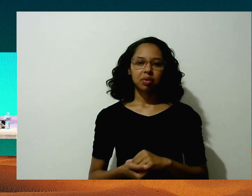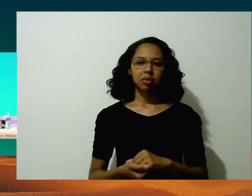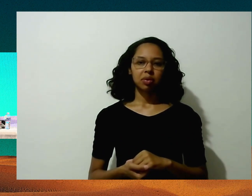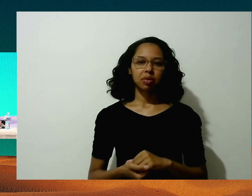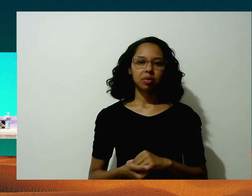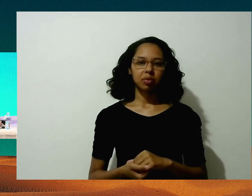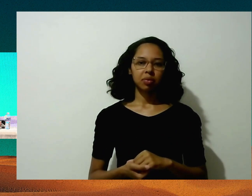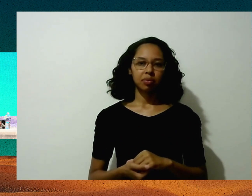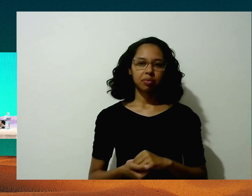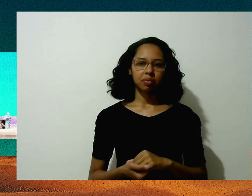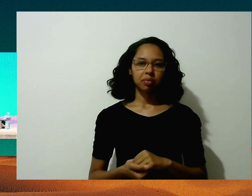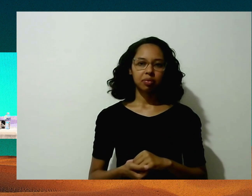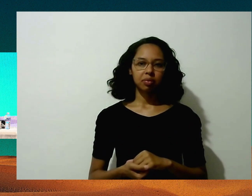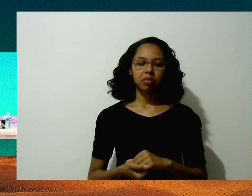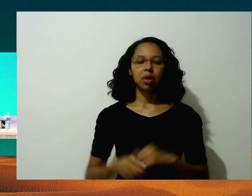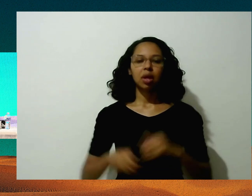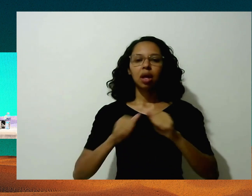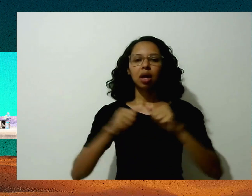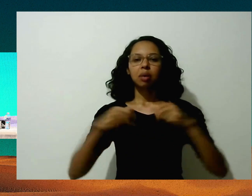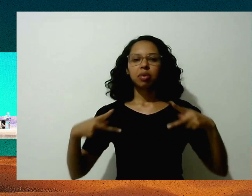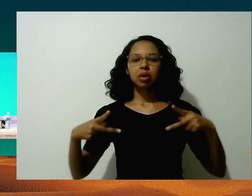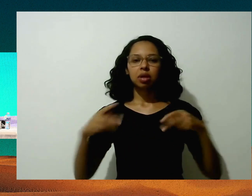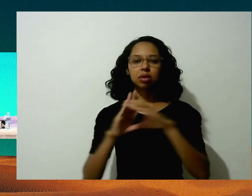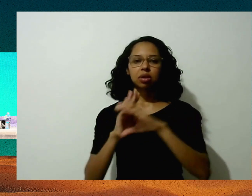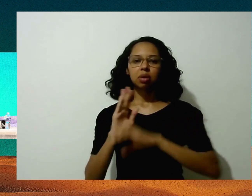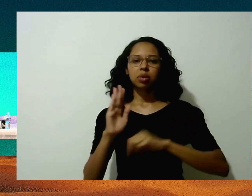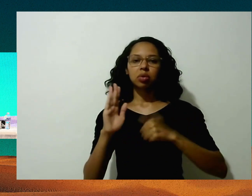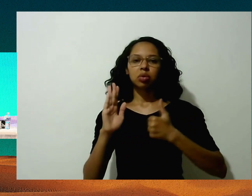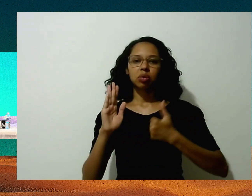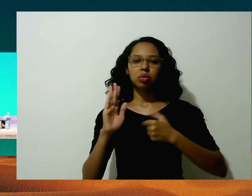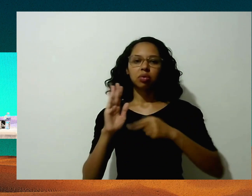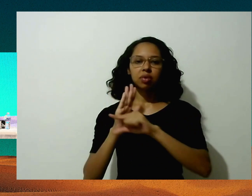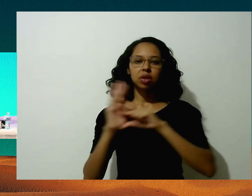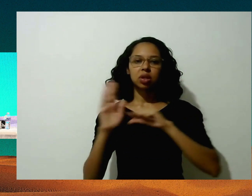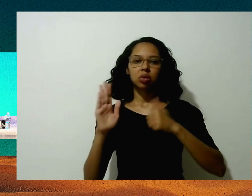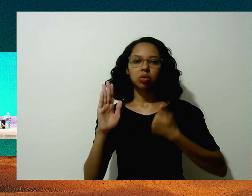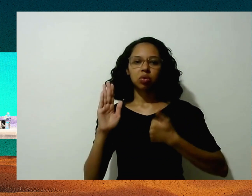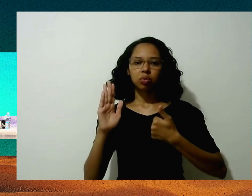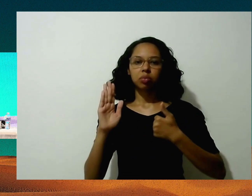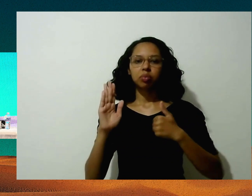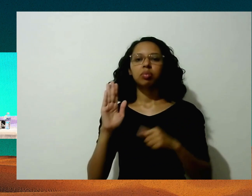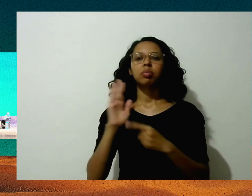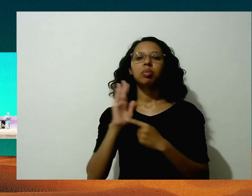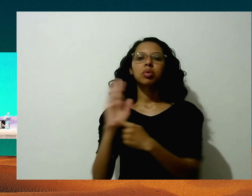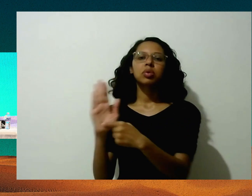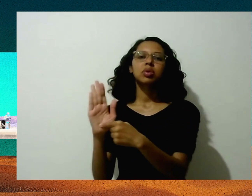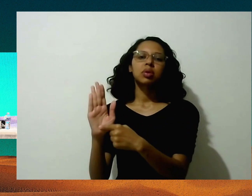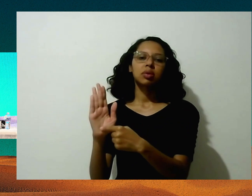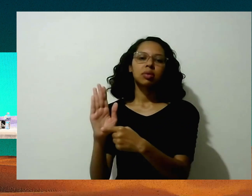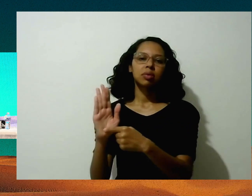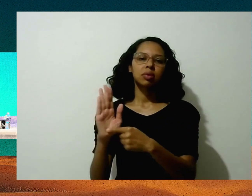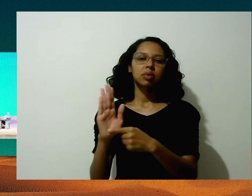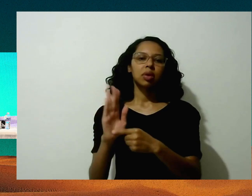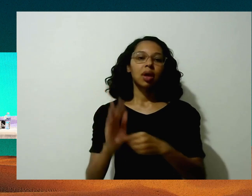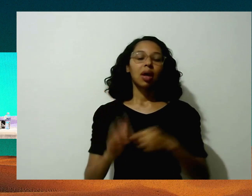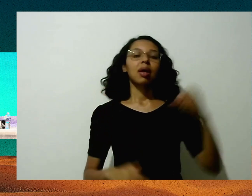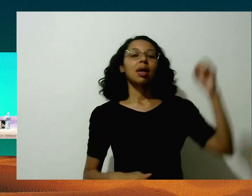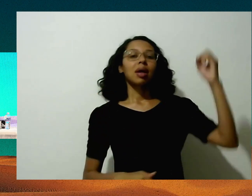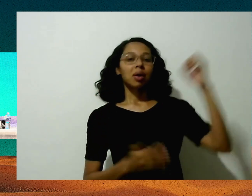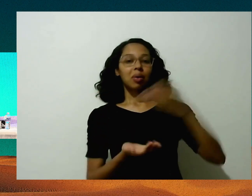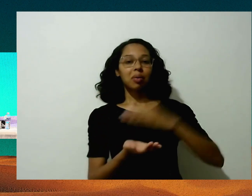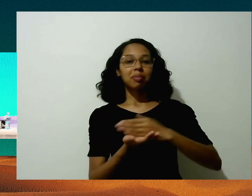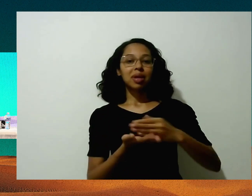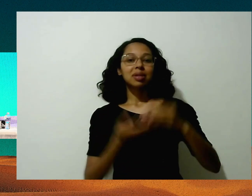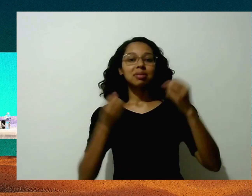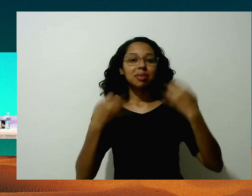Christ. E Apocalipse 1:1, eu já não vou nem ler com vocês, já falei, ali começa com revelação de Jesus Cristo.